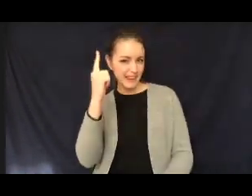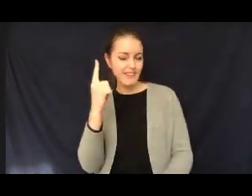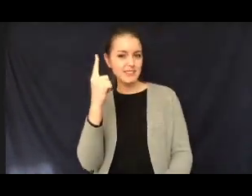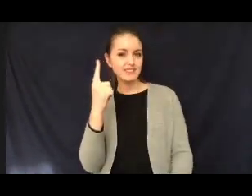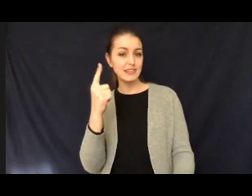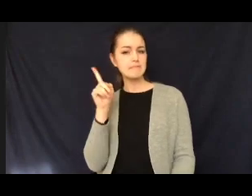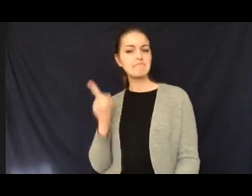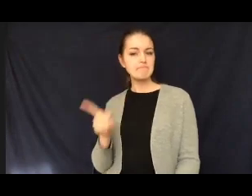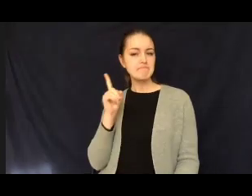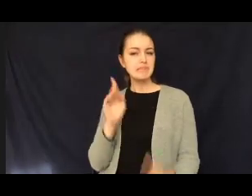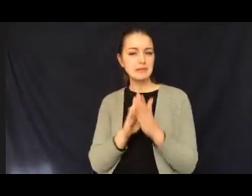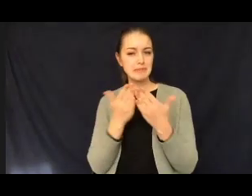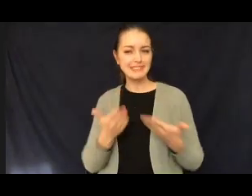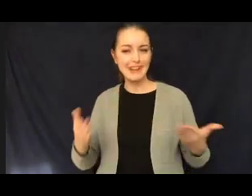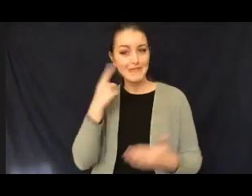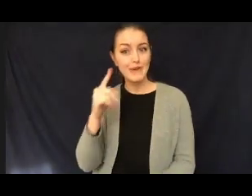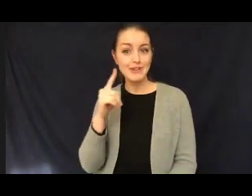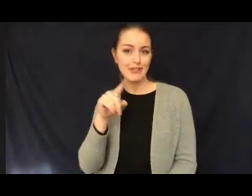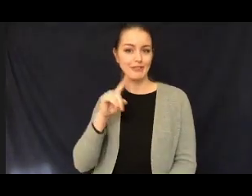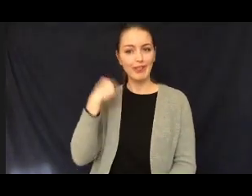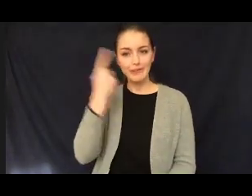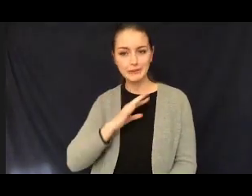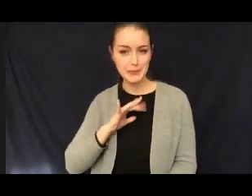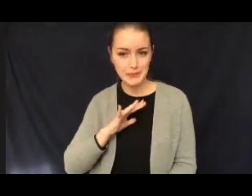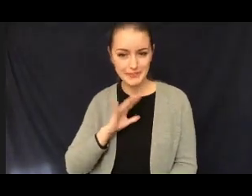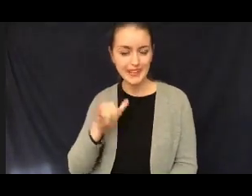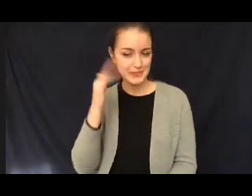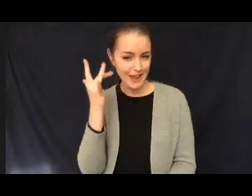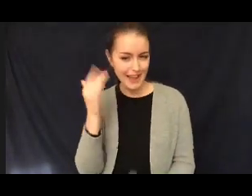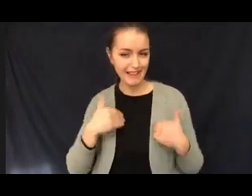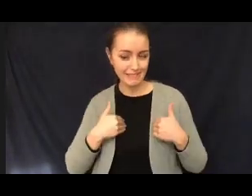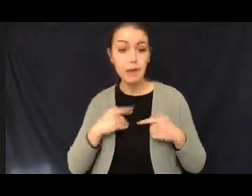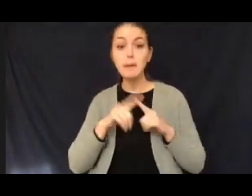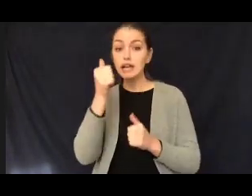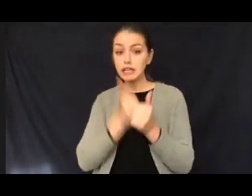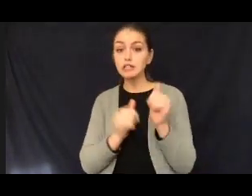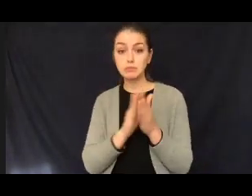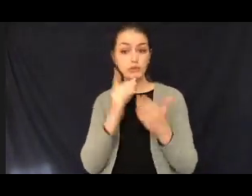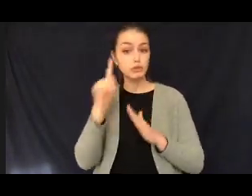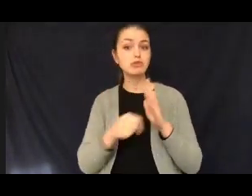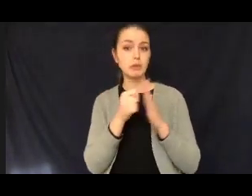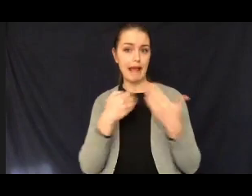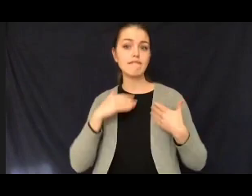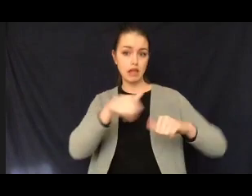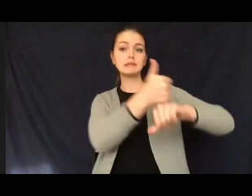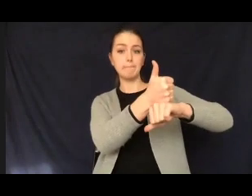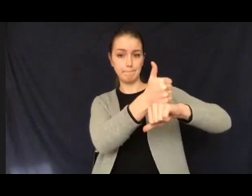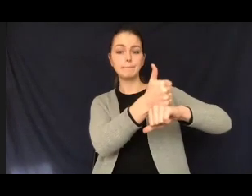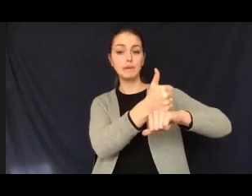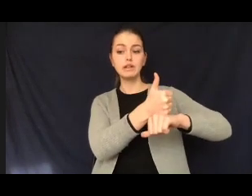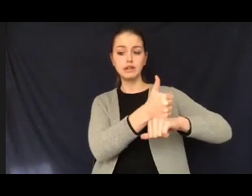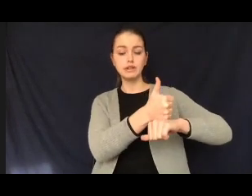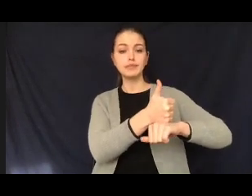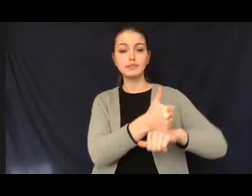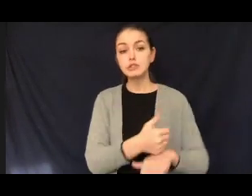all purely for looks, but we do have every book for the term locked up. And the reason we do that is the athlete comes in and says, I don't have